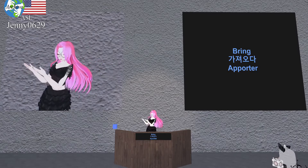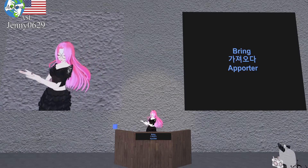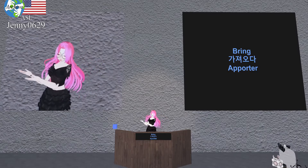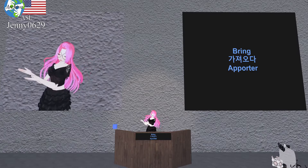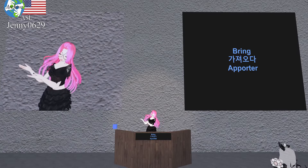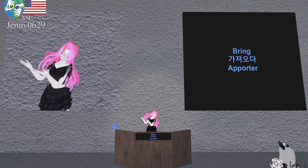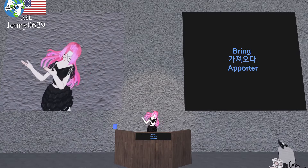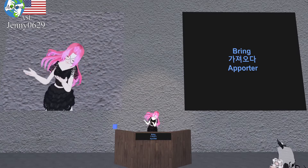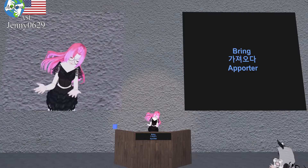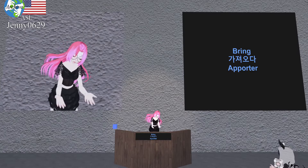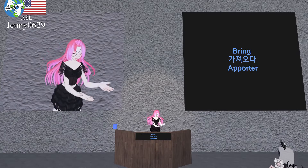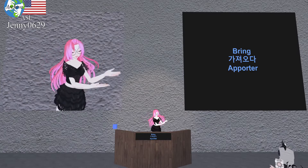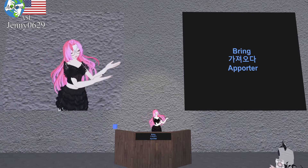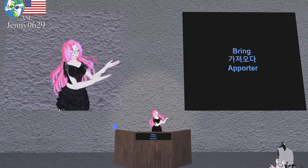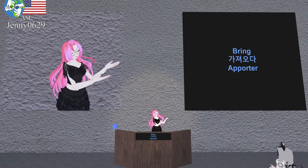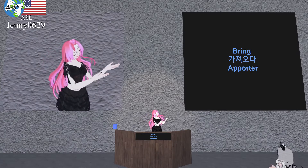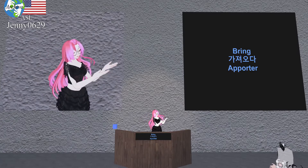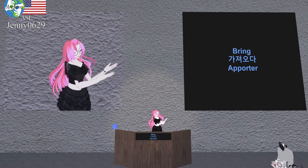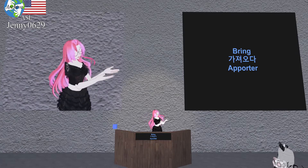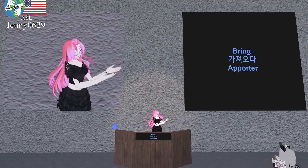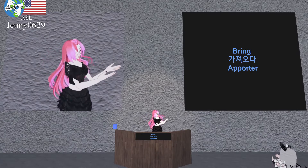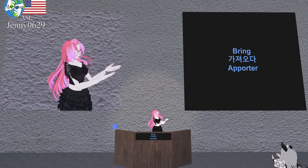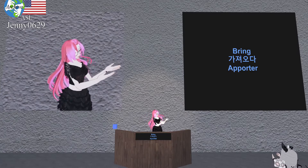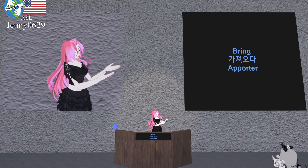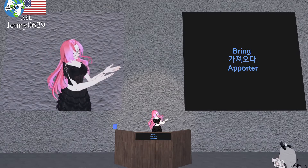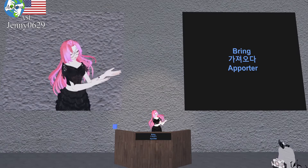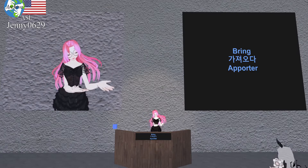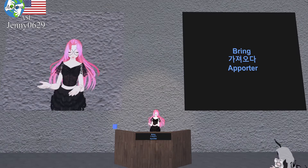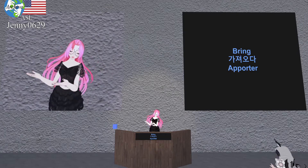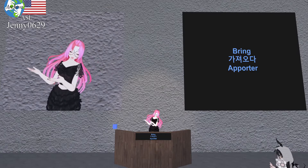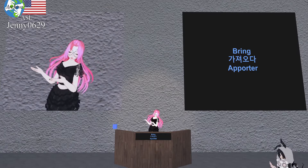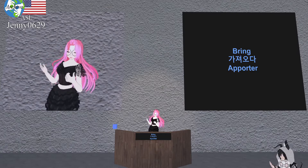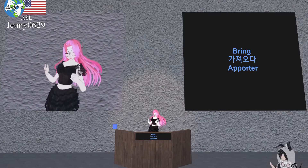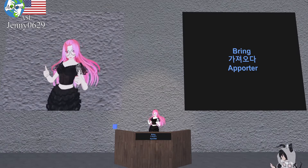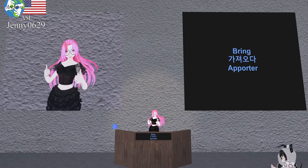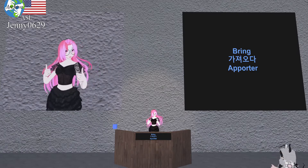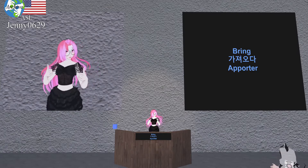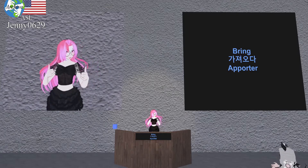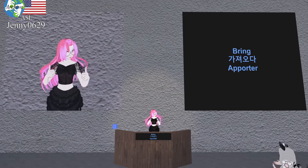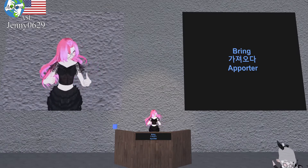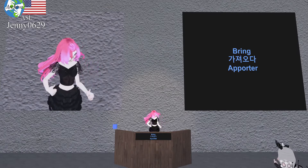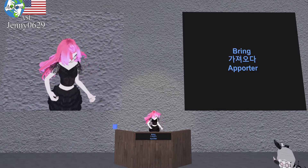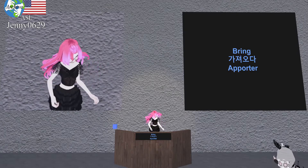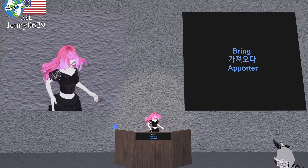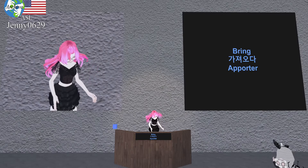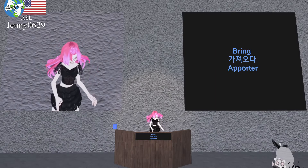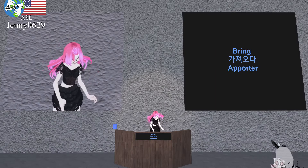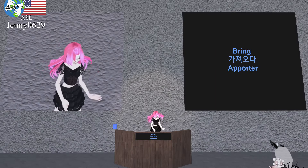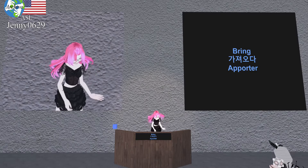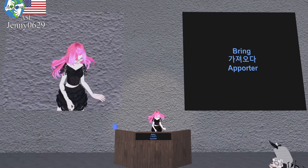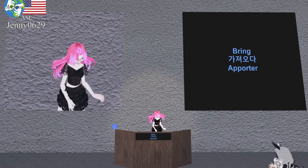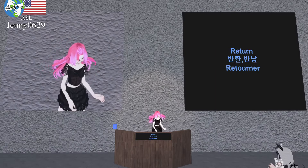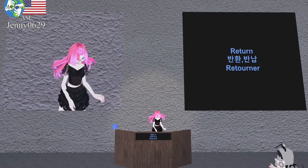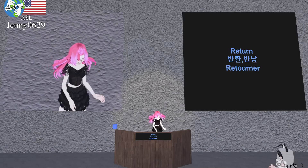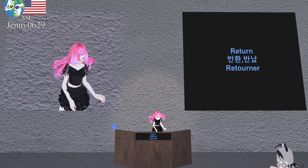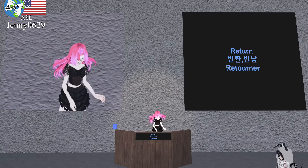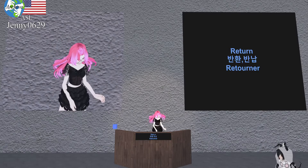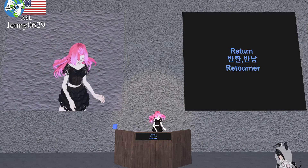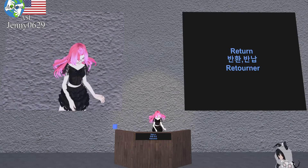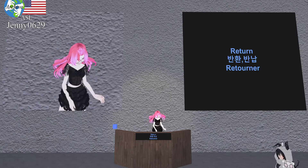bringing it over here. You start here, you bring it. Starting here, and you bring it. Pretty easy.